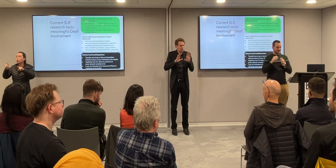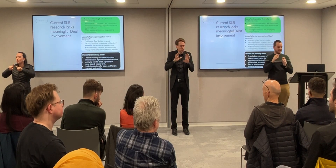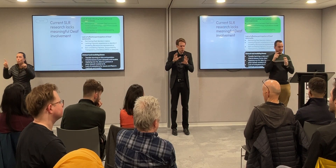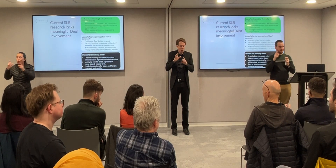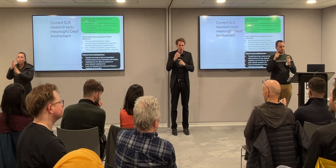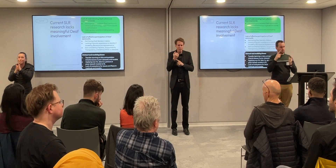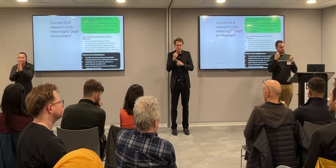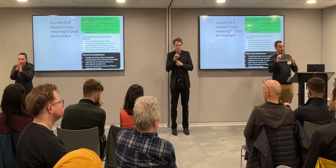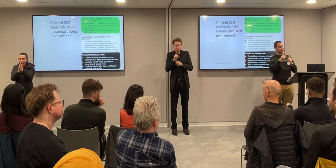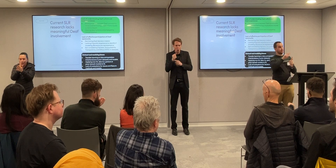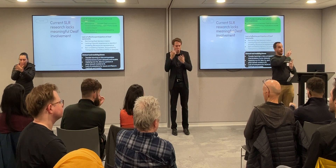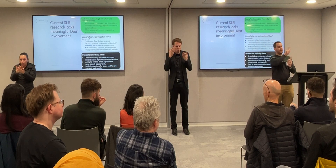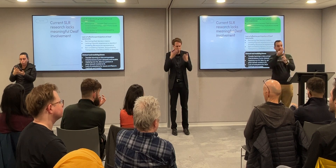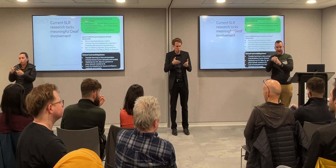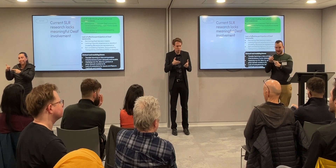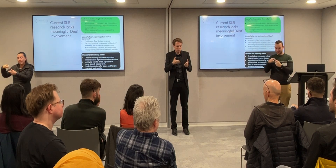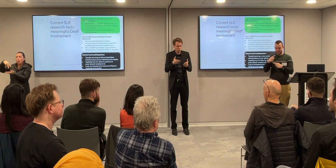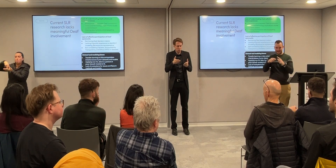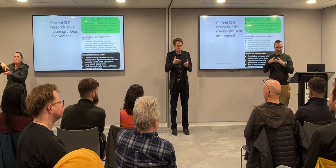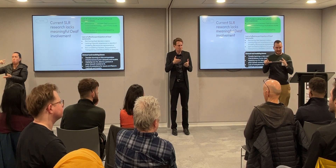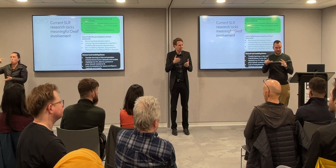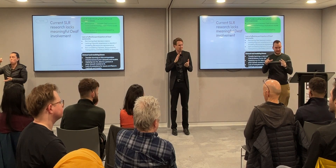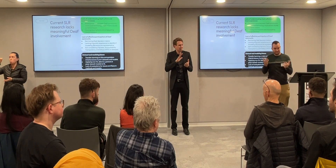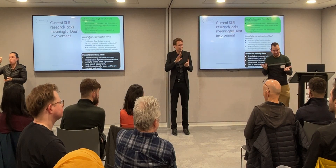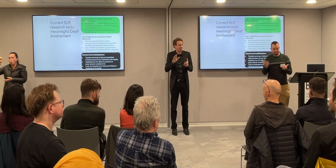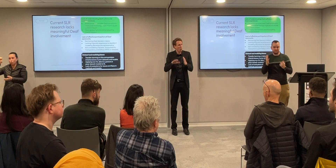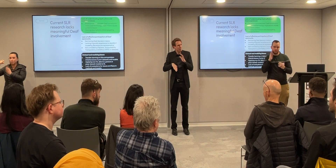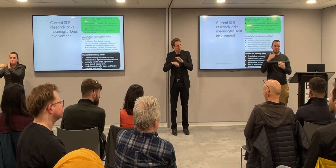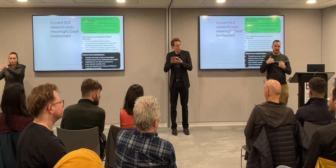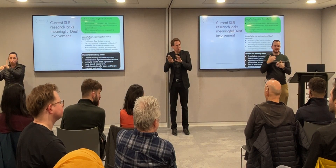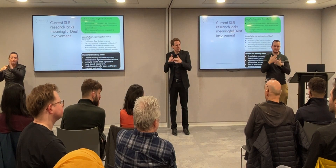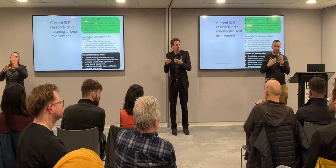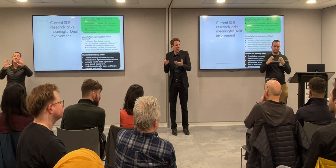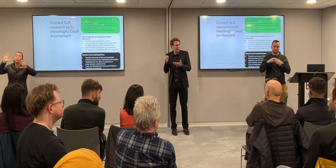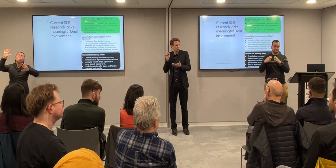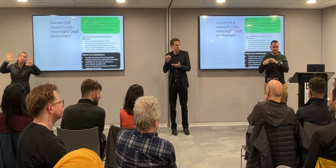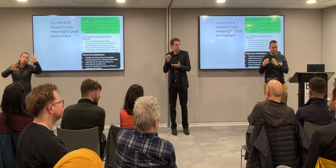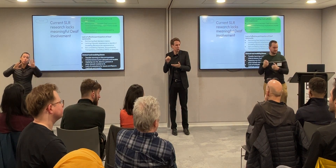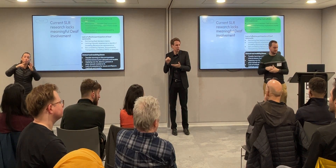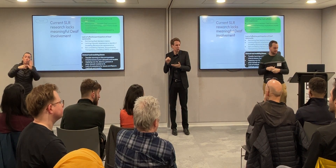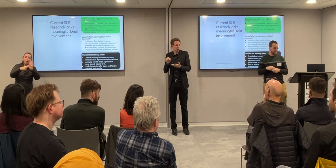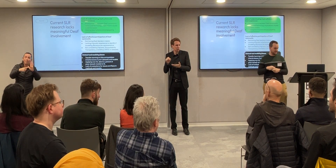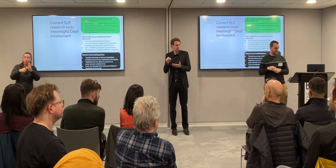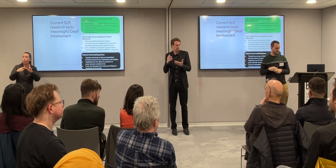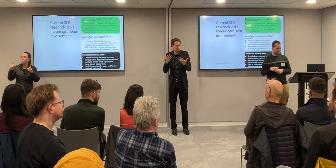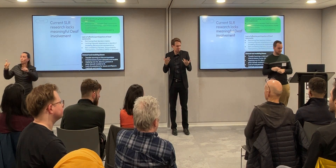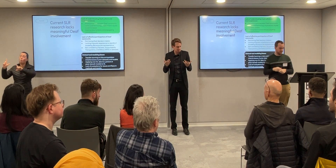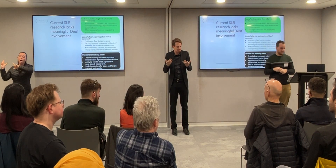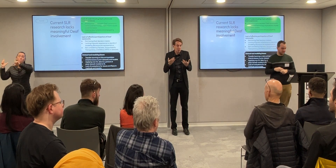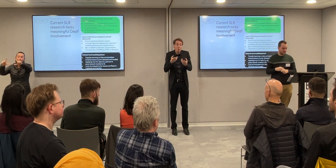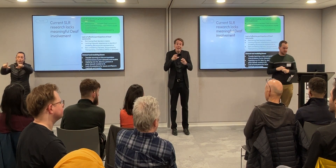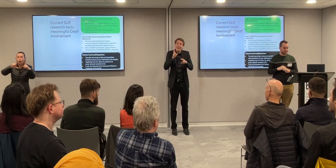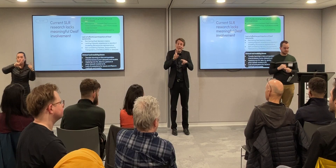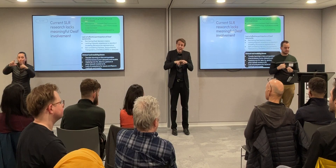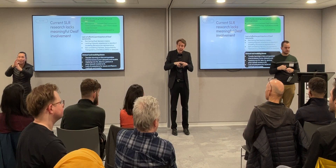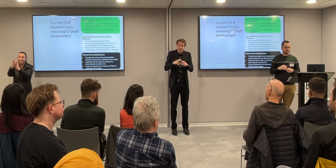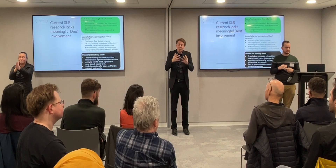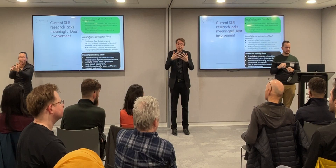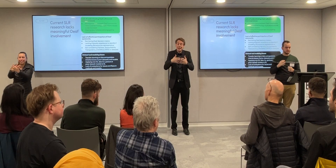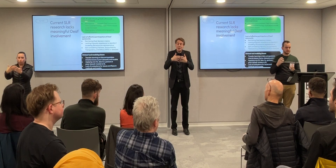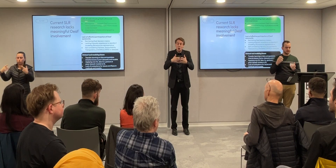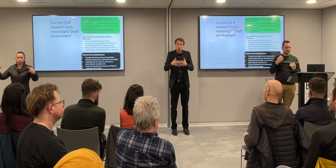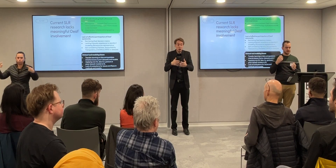language-based. And when you would try to apply them in any way to a sign language project or technology, you will have